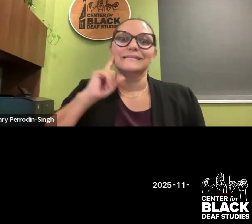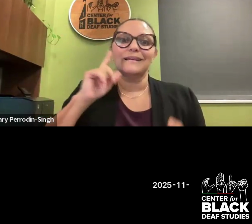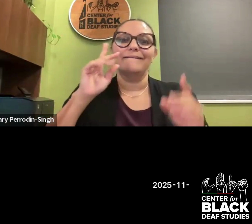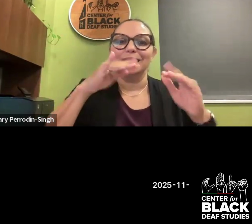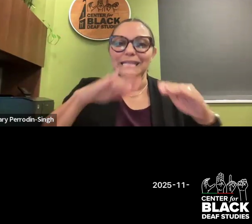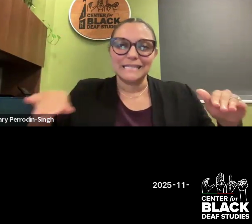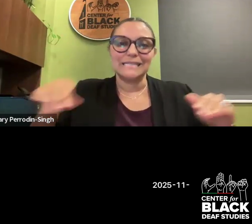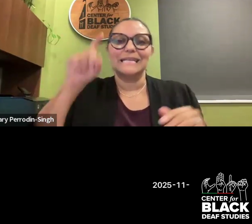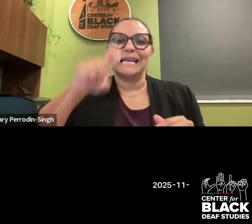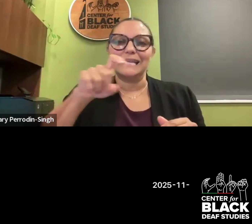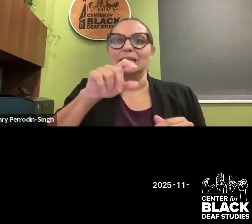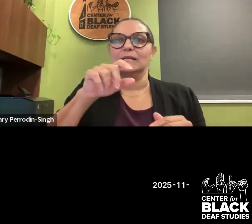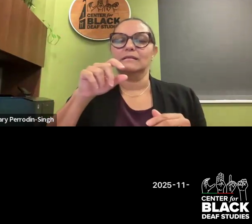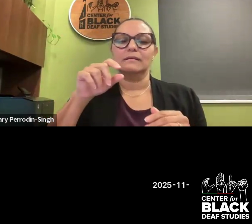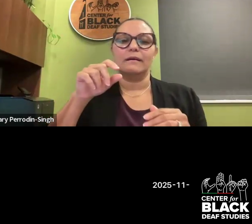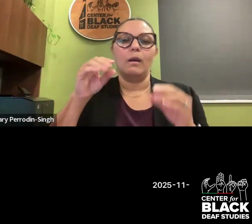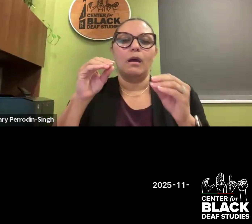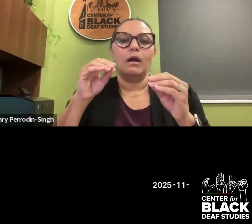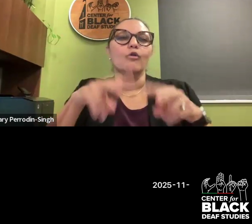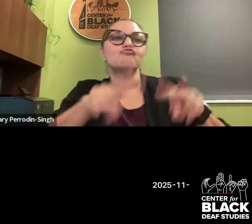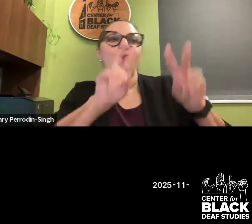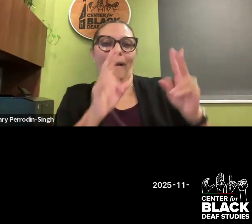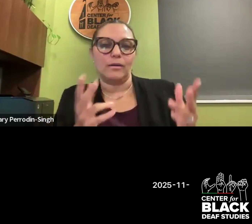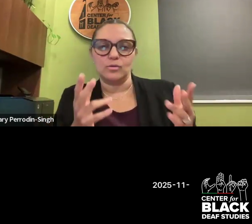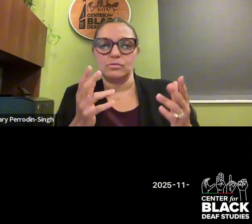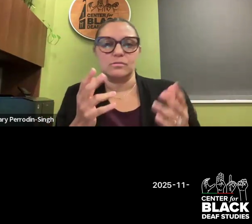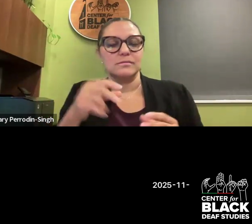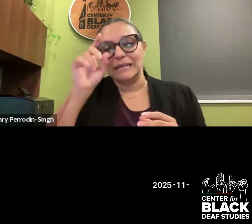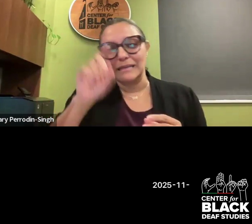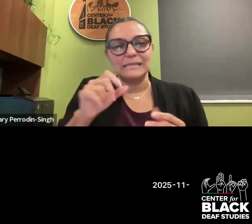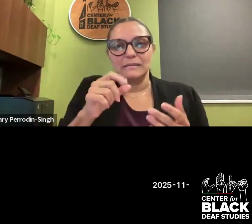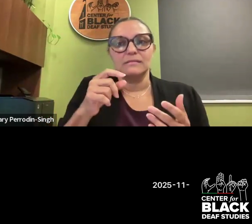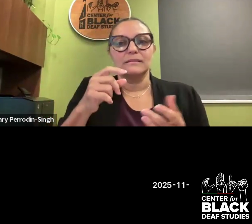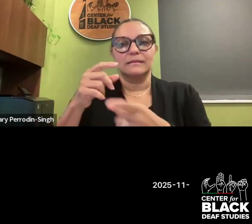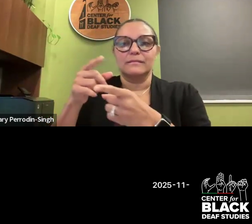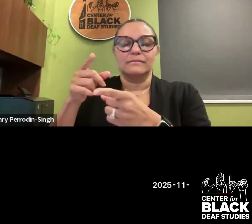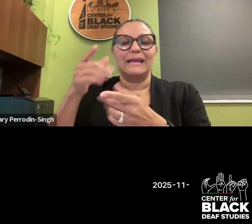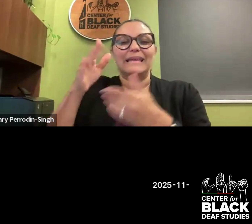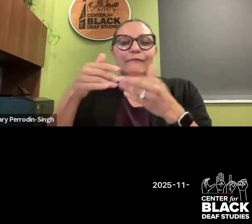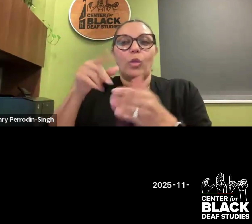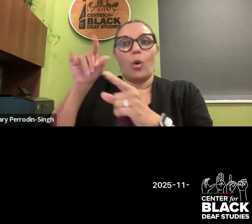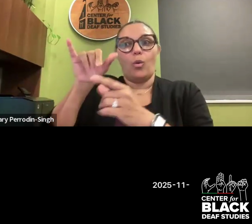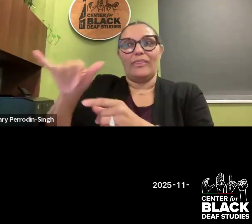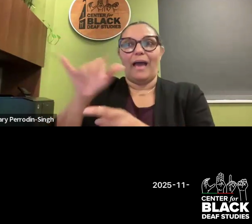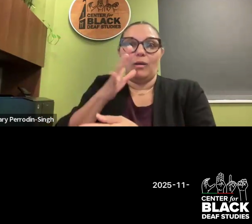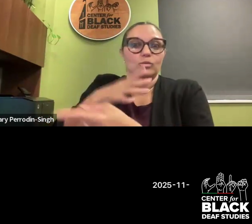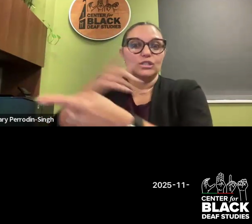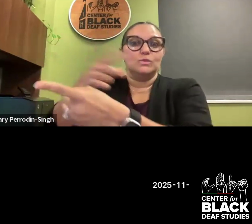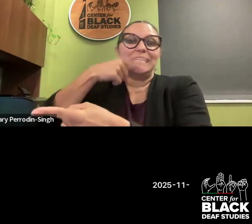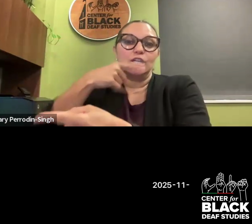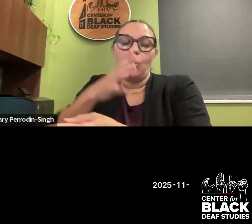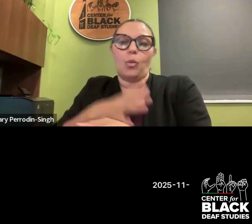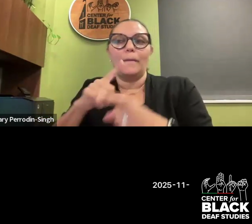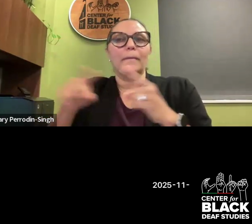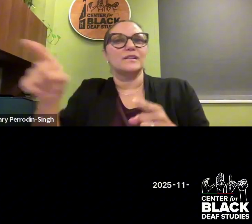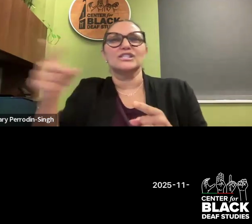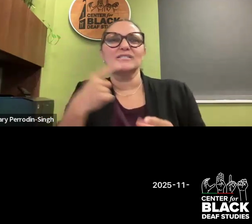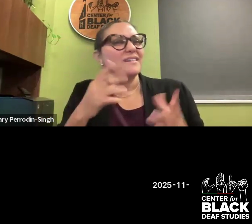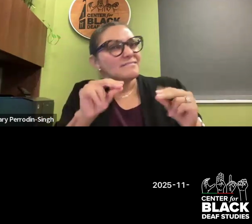convinced me to shift from wanting to be a lawyer to being really involved in education. Knowing that the deaf community